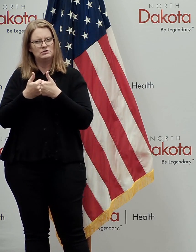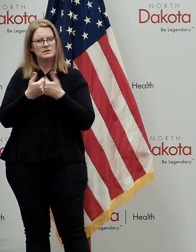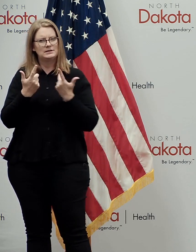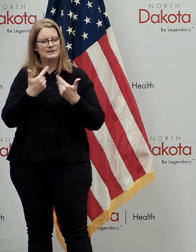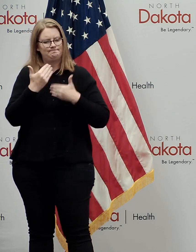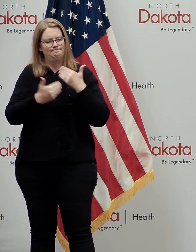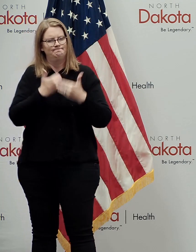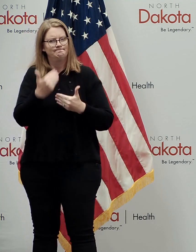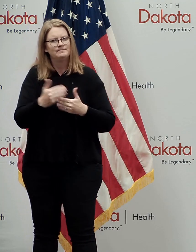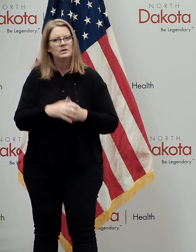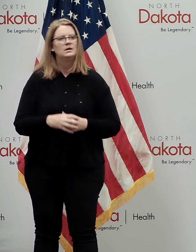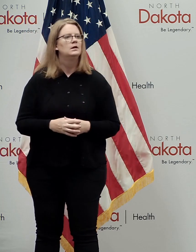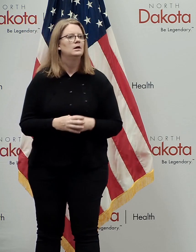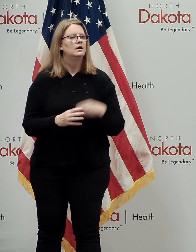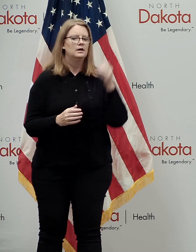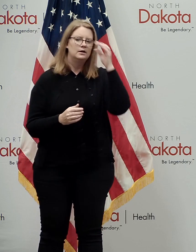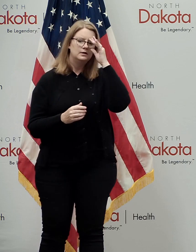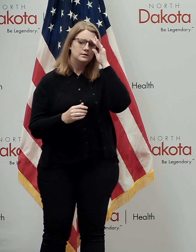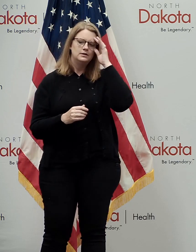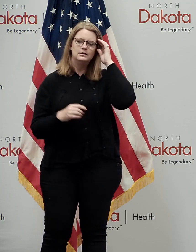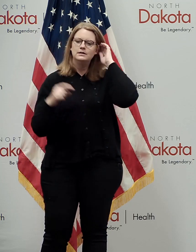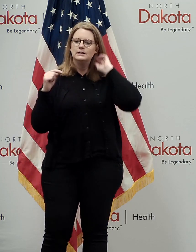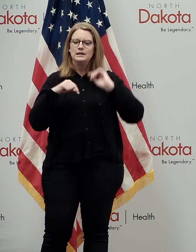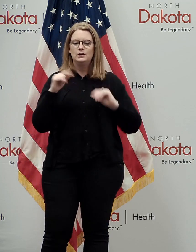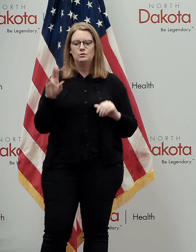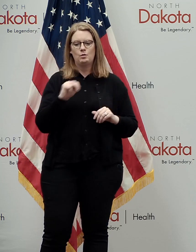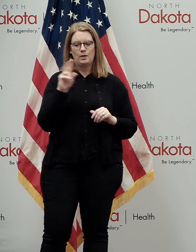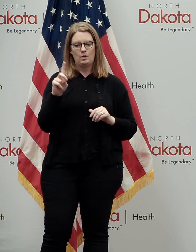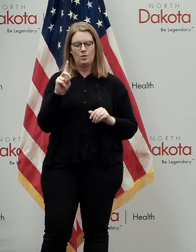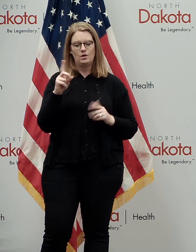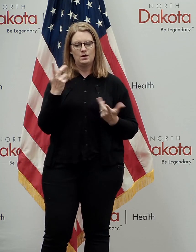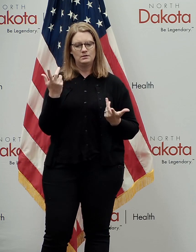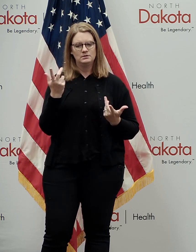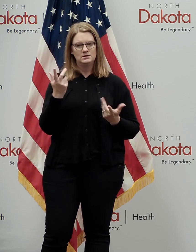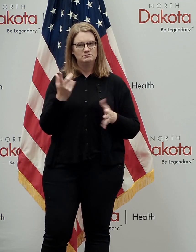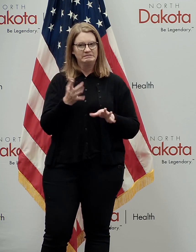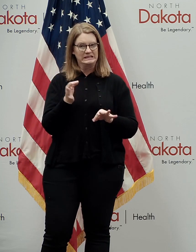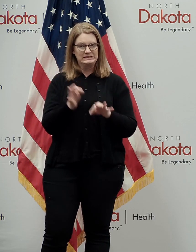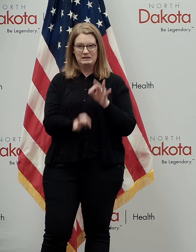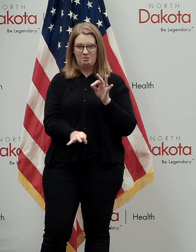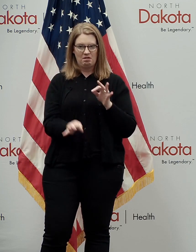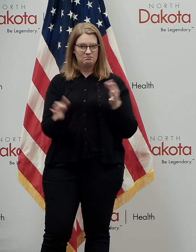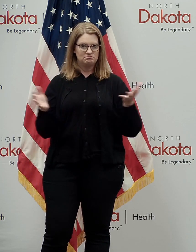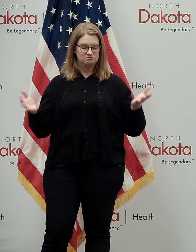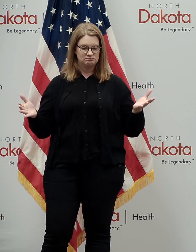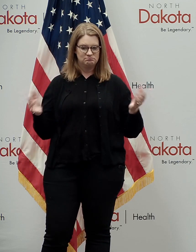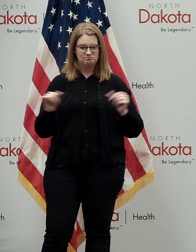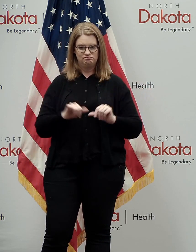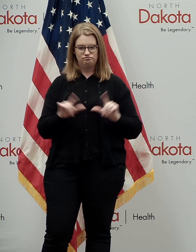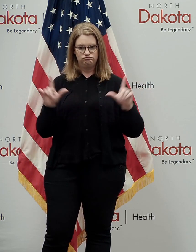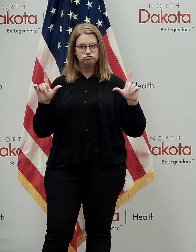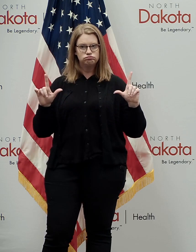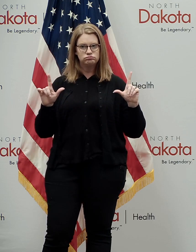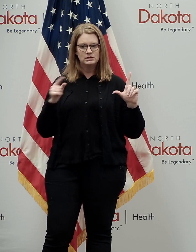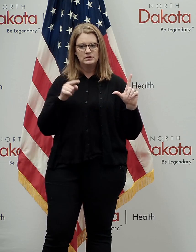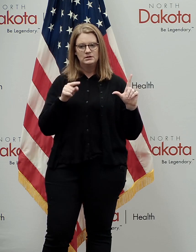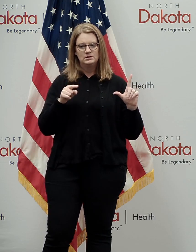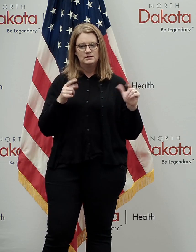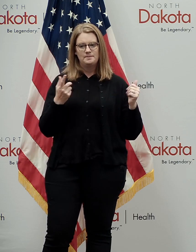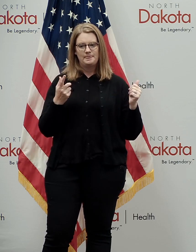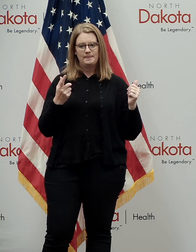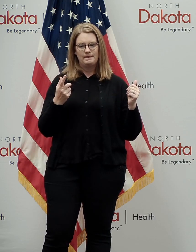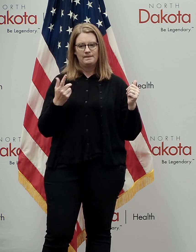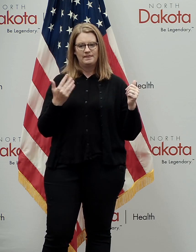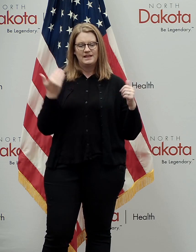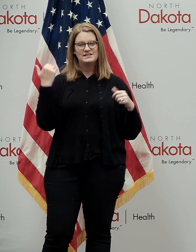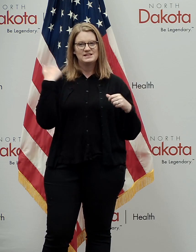In terms of what we're watching back here in North Dakota, pretty simple on one slide, and this is a rolling last